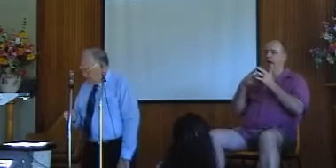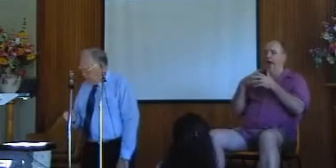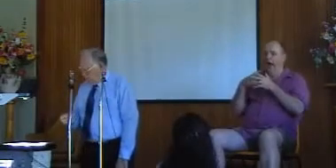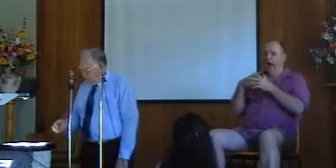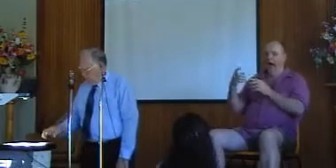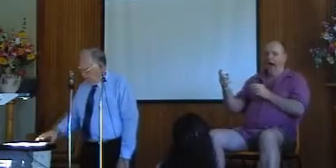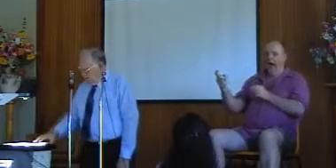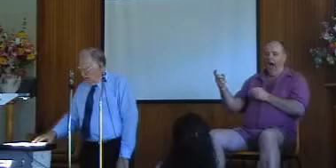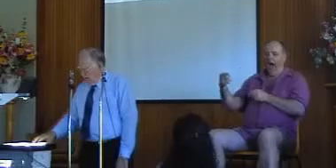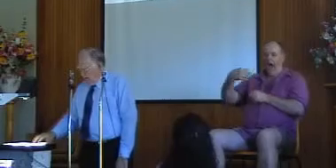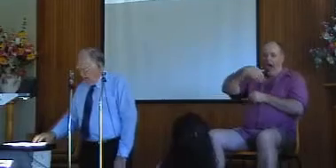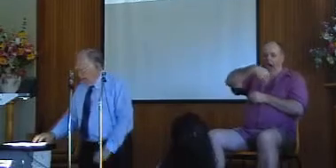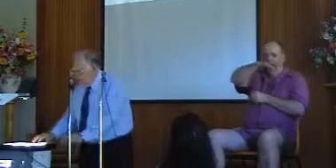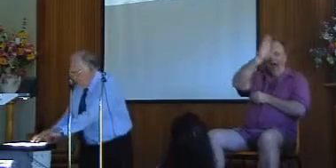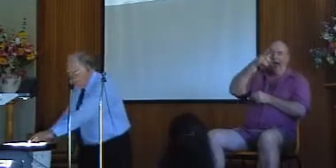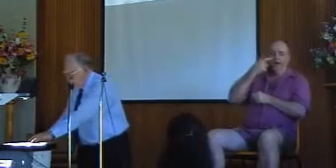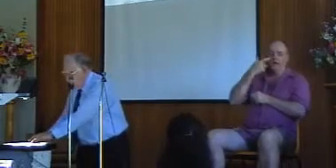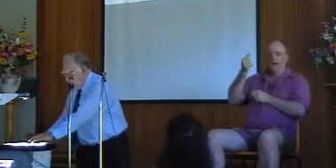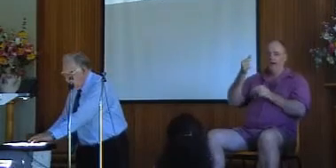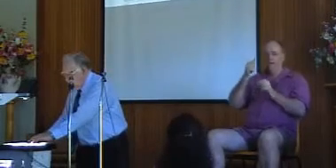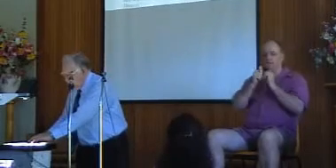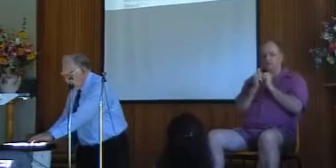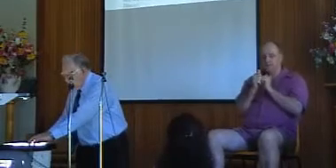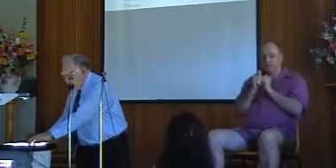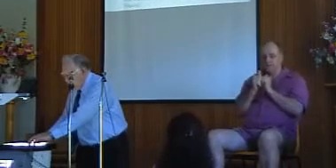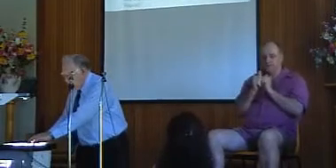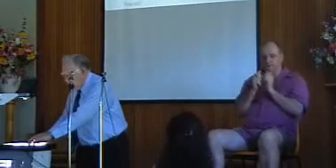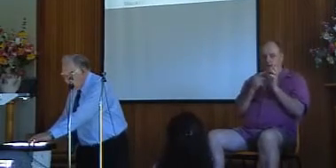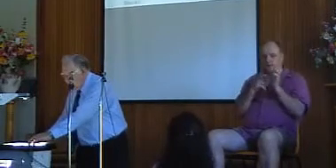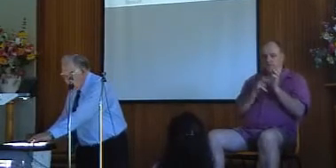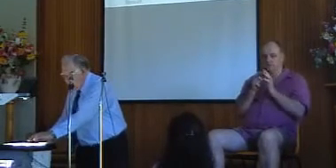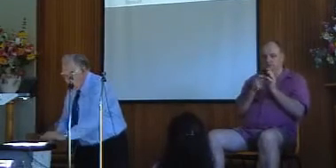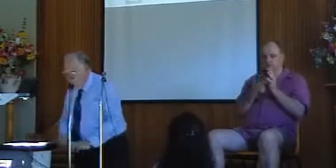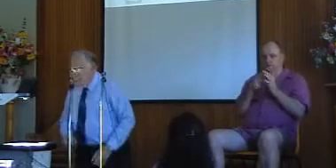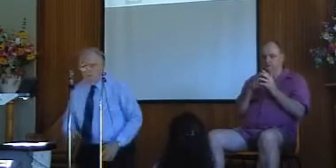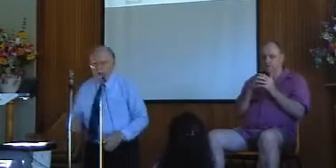Simon. And Andrew said to Simon,